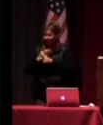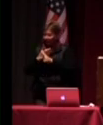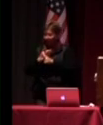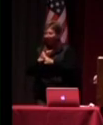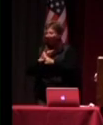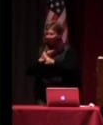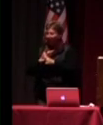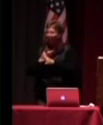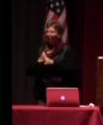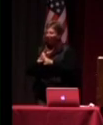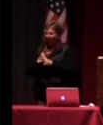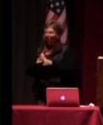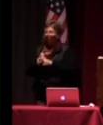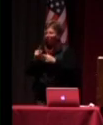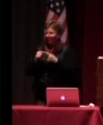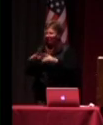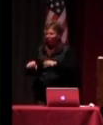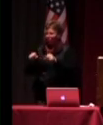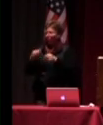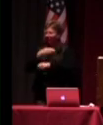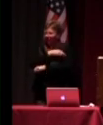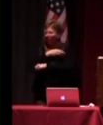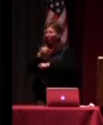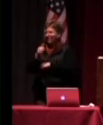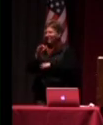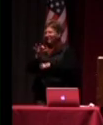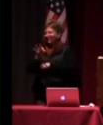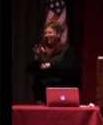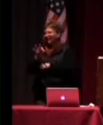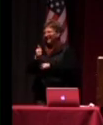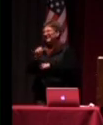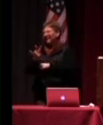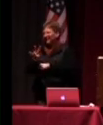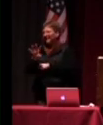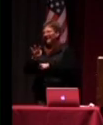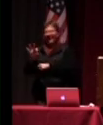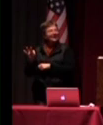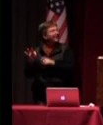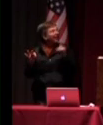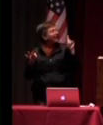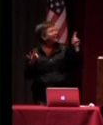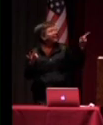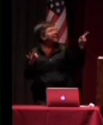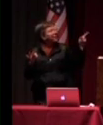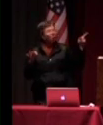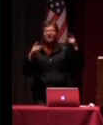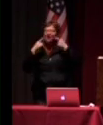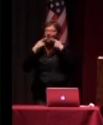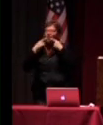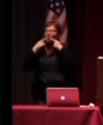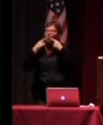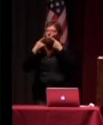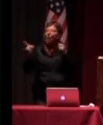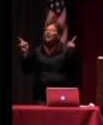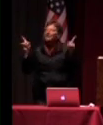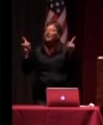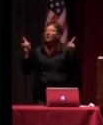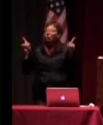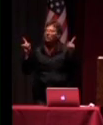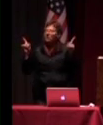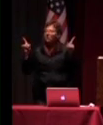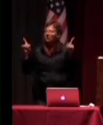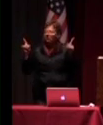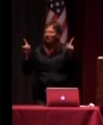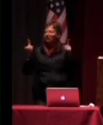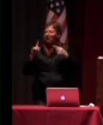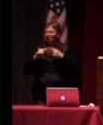to justify his seizure of power in 1799 as constitutional. You see here the proclamation that he issued to the people upon taking power,